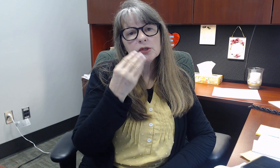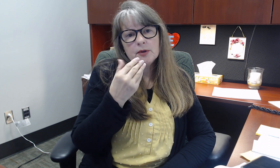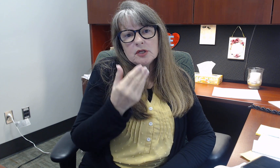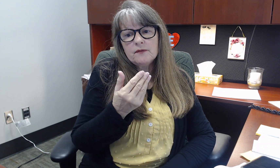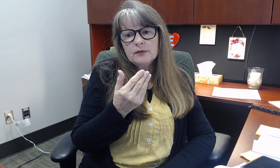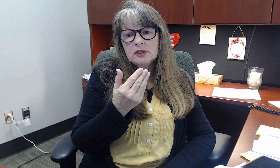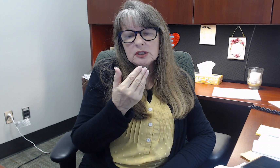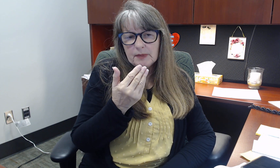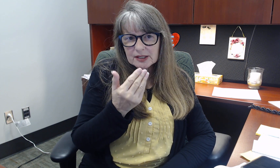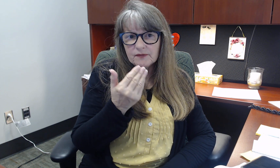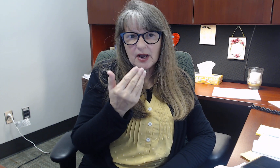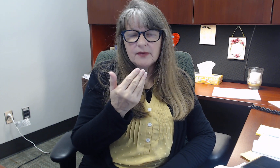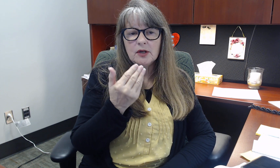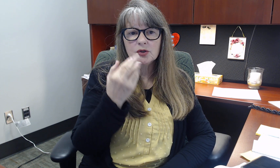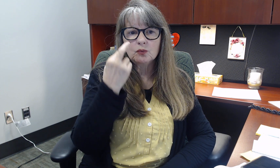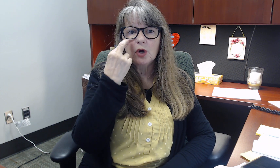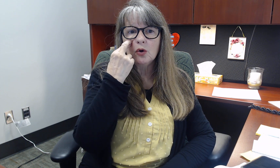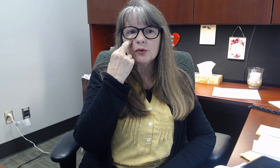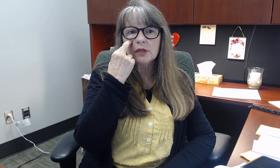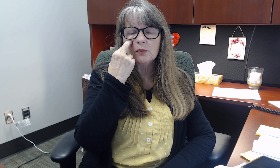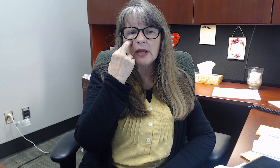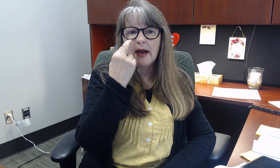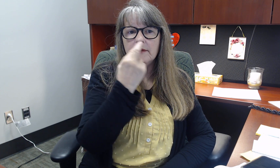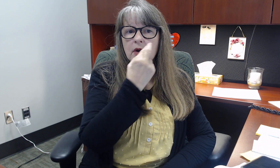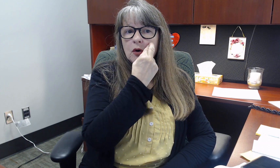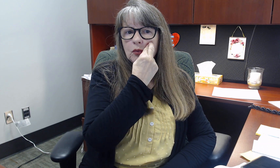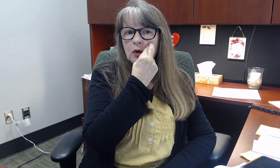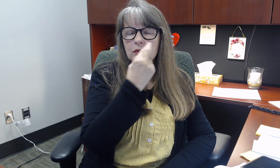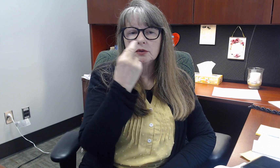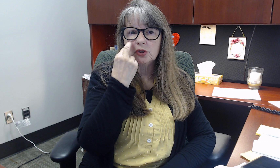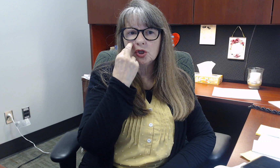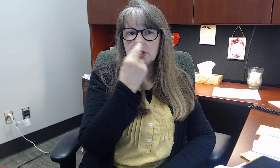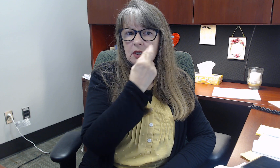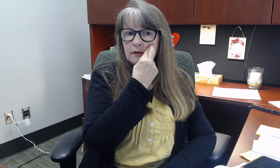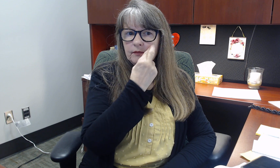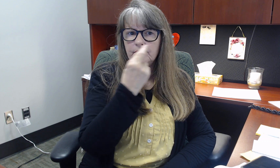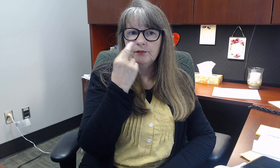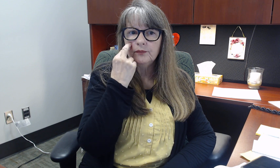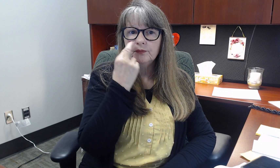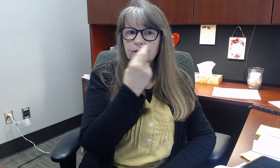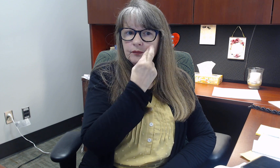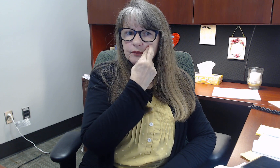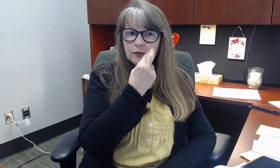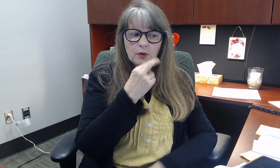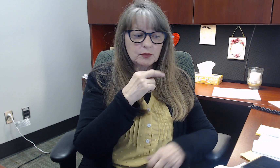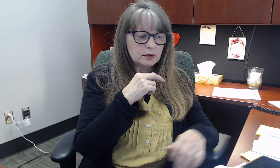to specify that it's a rose, then we have rose on the cheek. Rose.